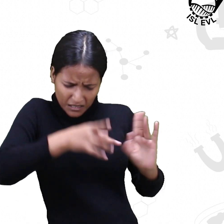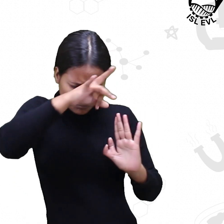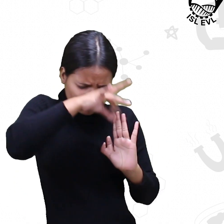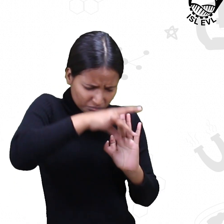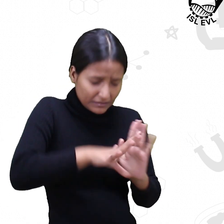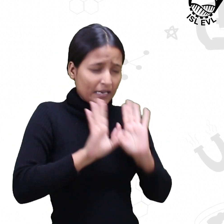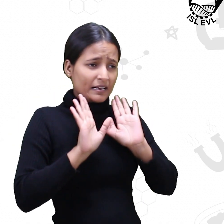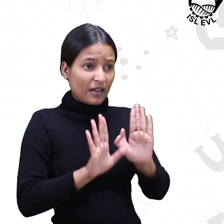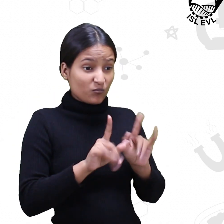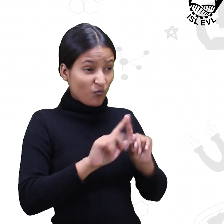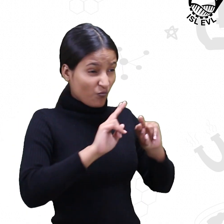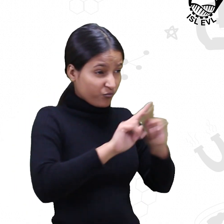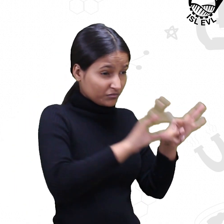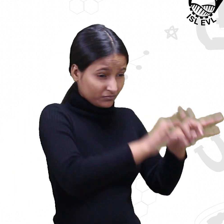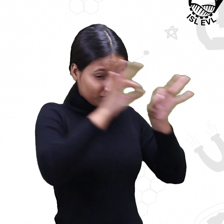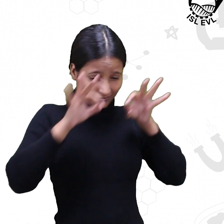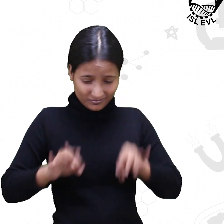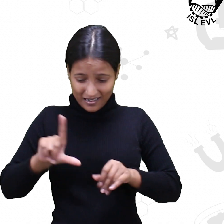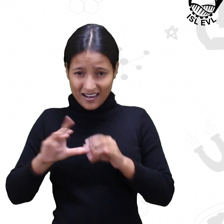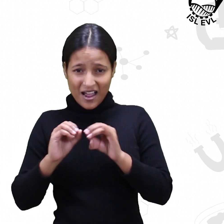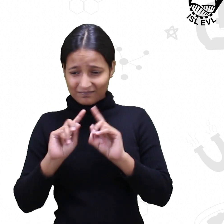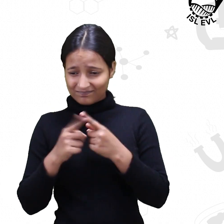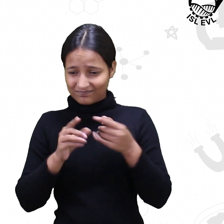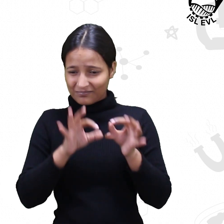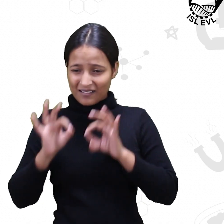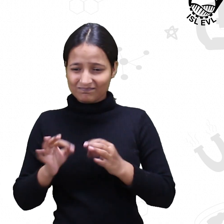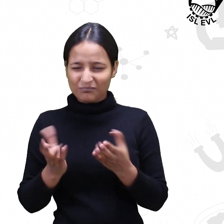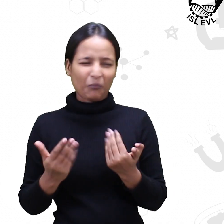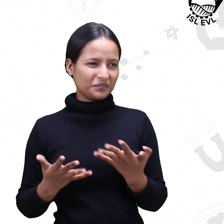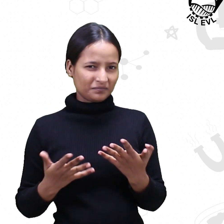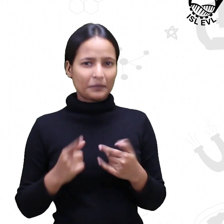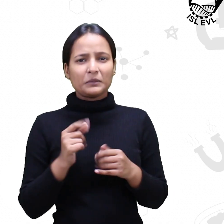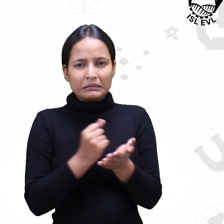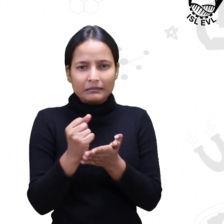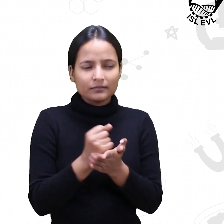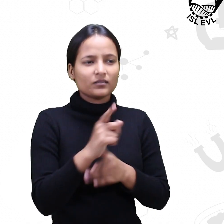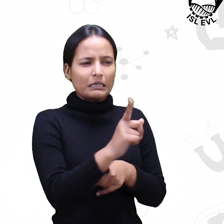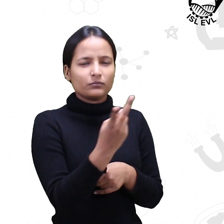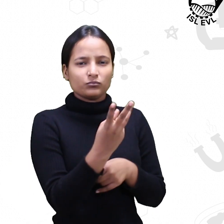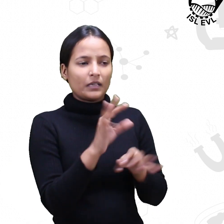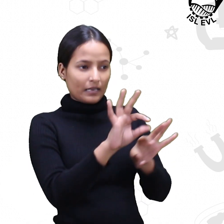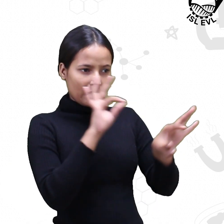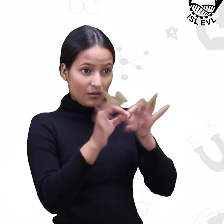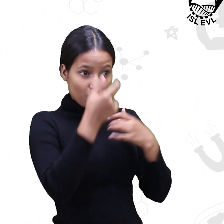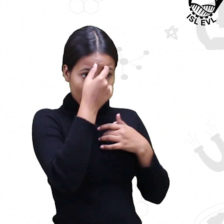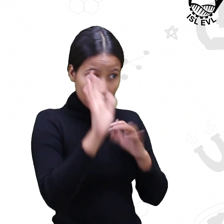diversity. So we can't replicate all of this diversity in the lab. So one approach we do is to break it down and take few